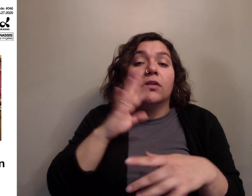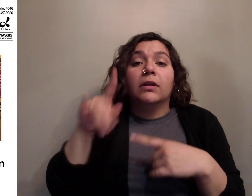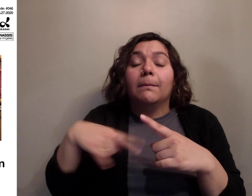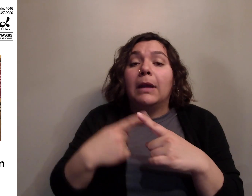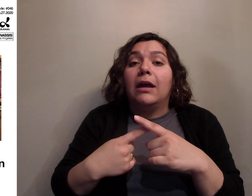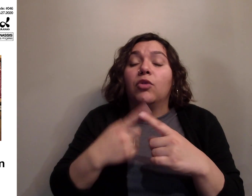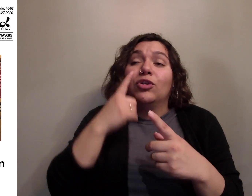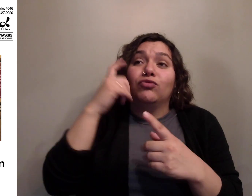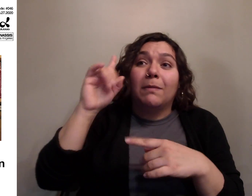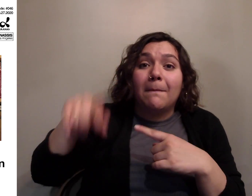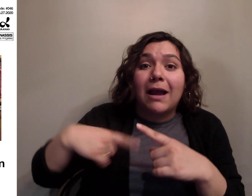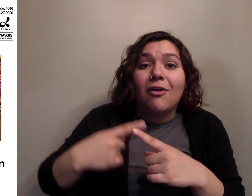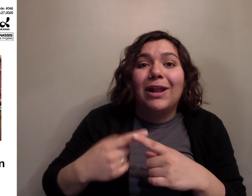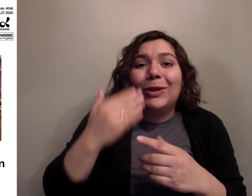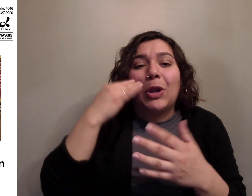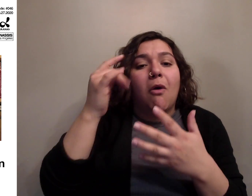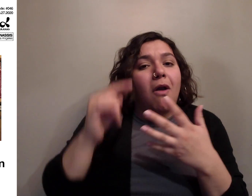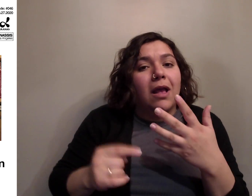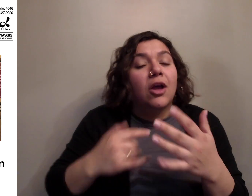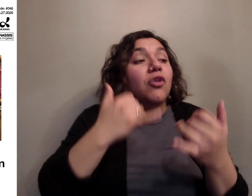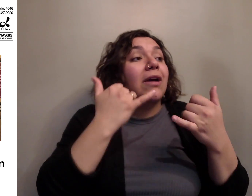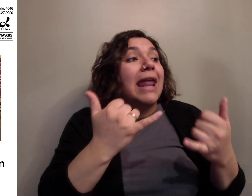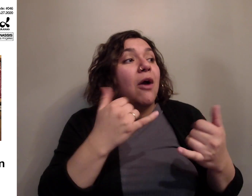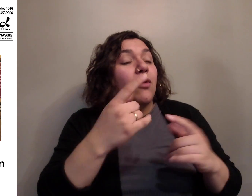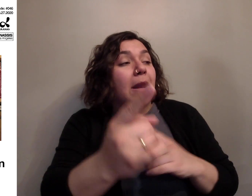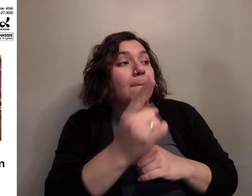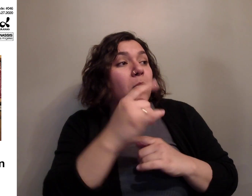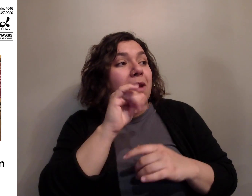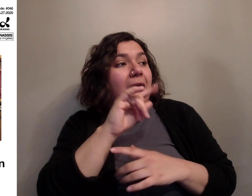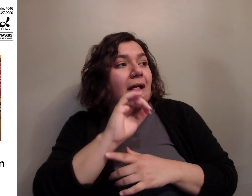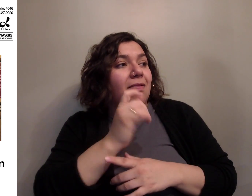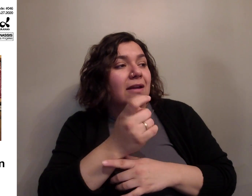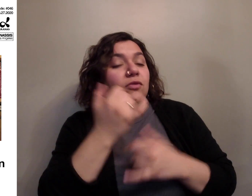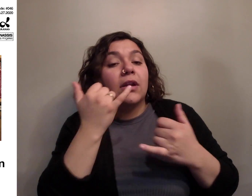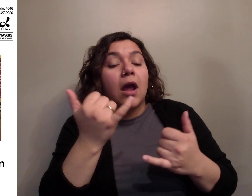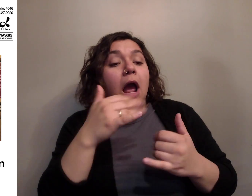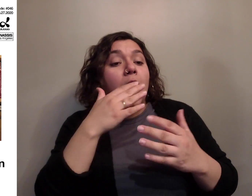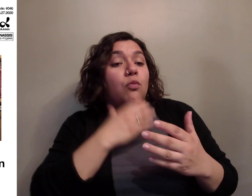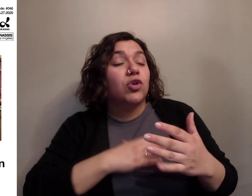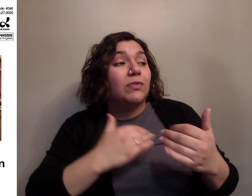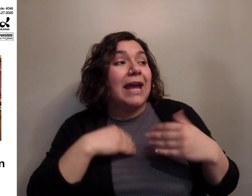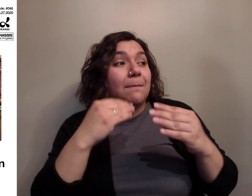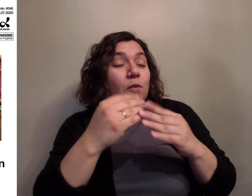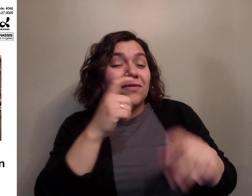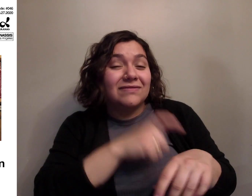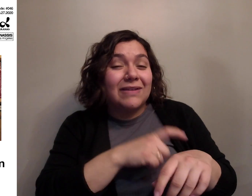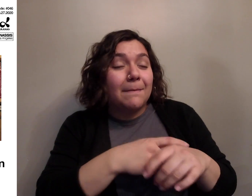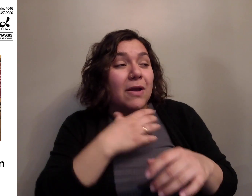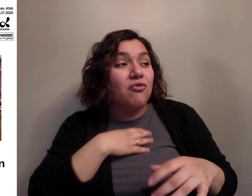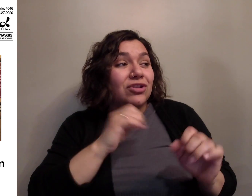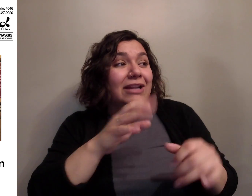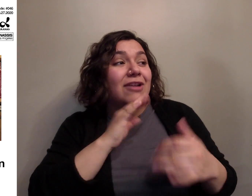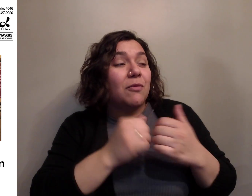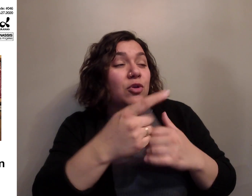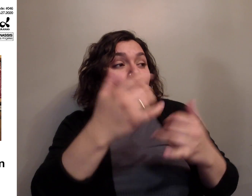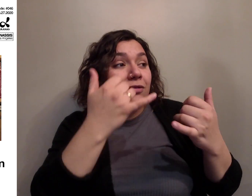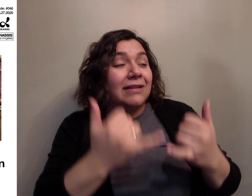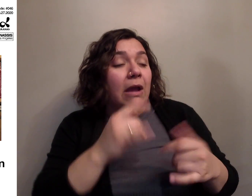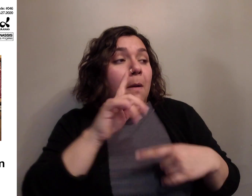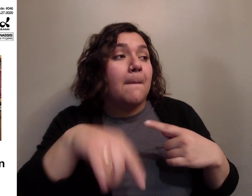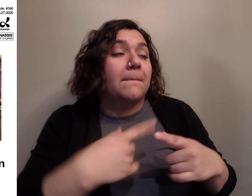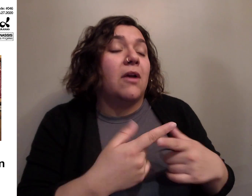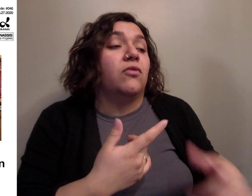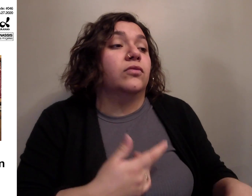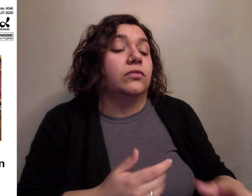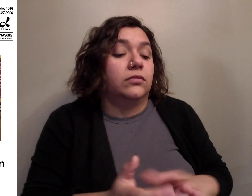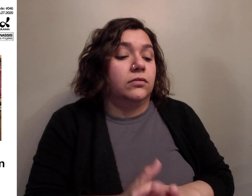we can talk about it. We can dream about it. Yeah, but we're at a moment, Alex, where I wish we had more time, and I wish I